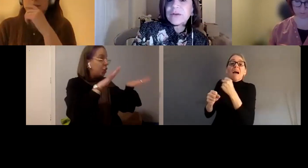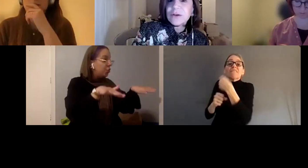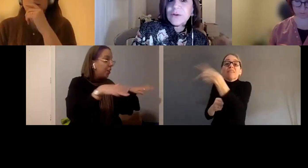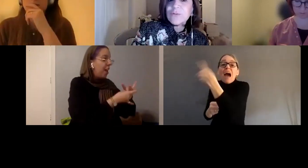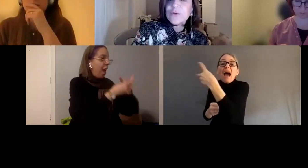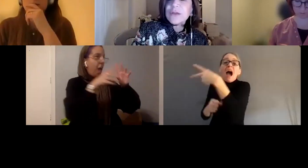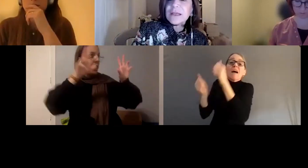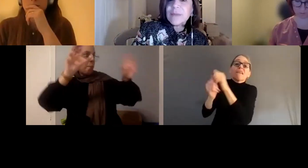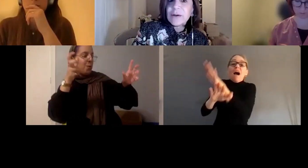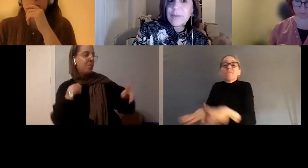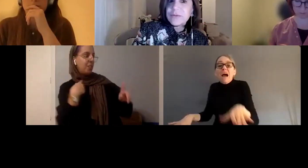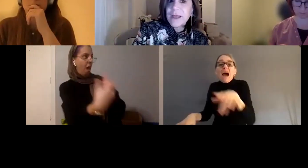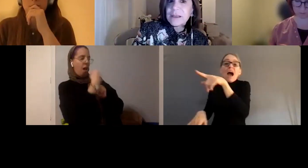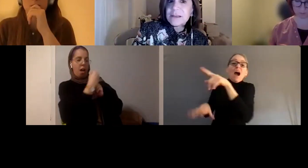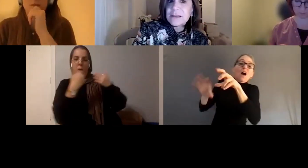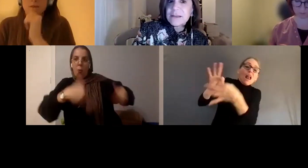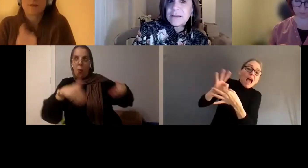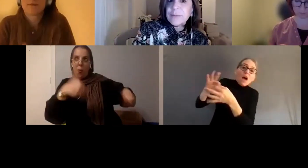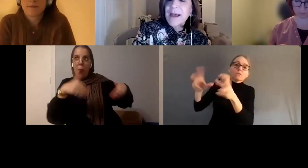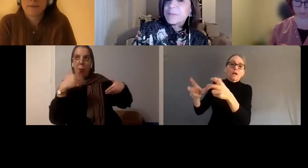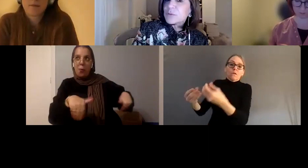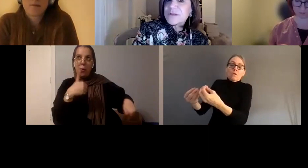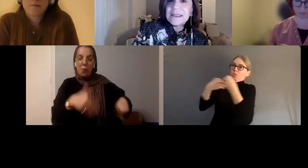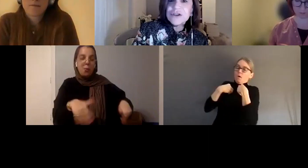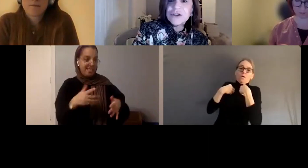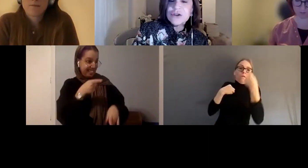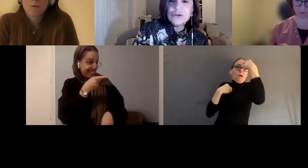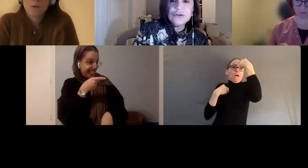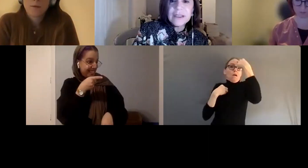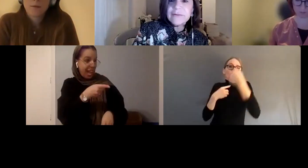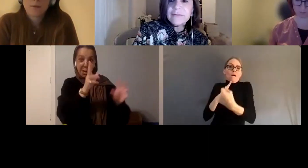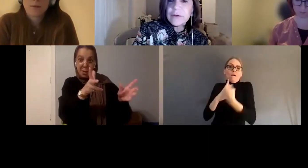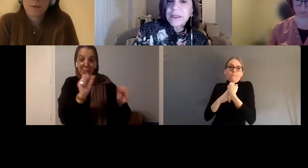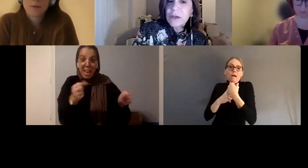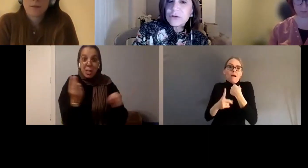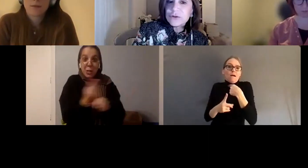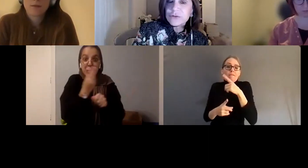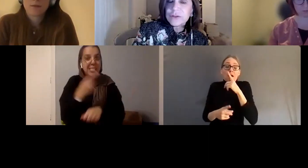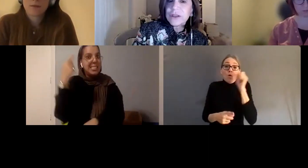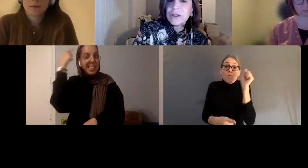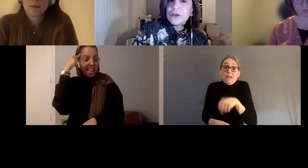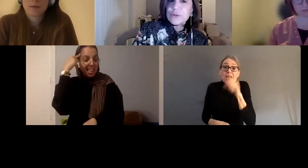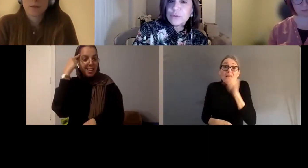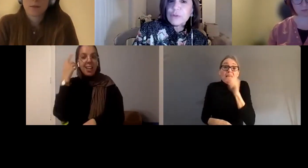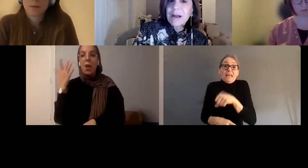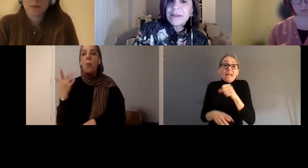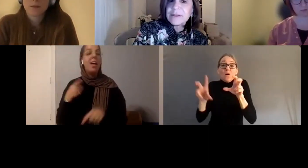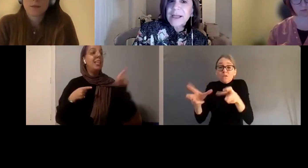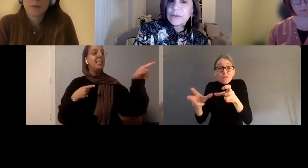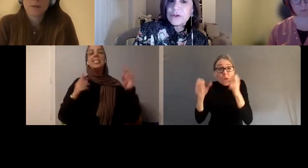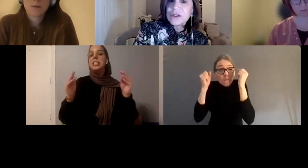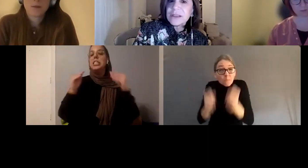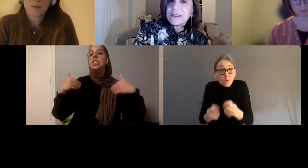with for thinking about mathematics. Papert was teaching children, even very young children, to program in